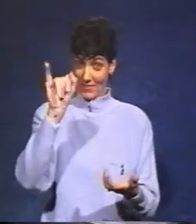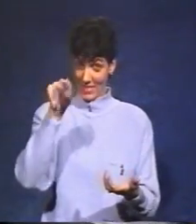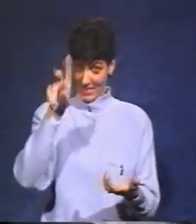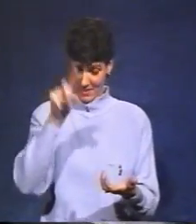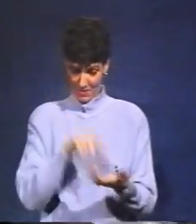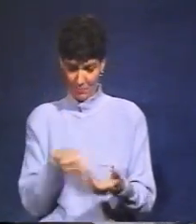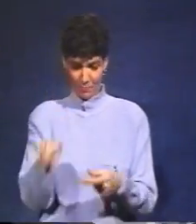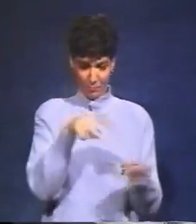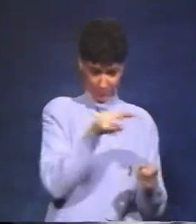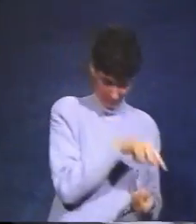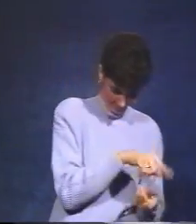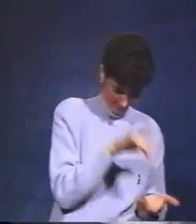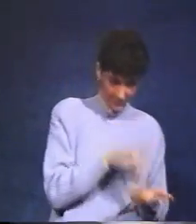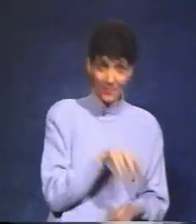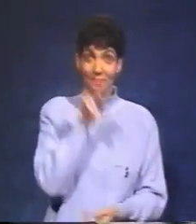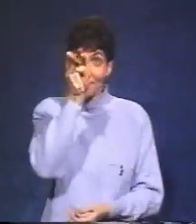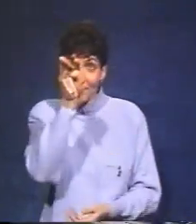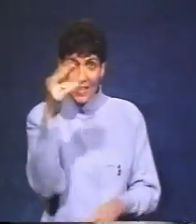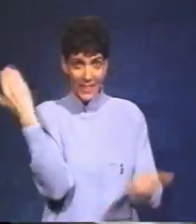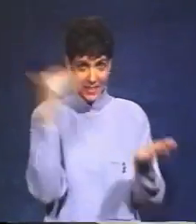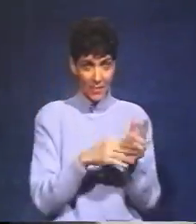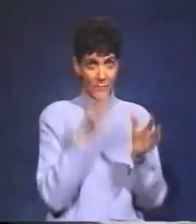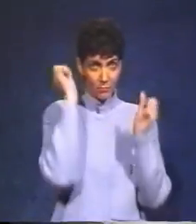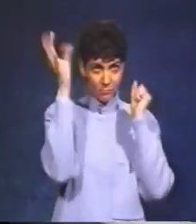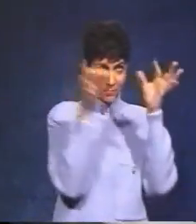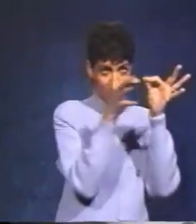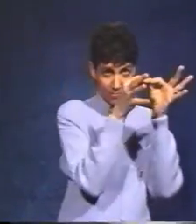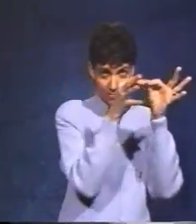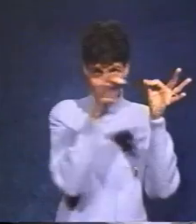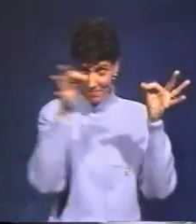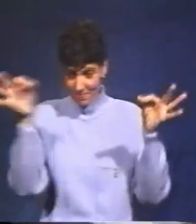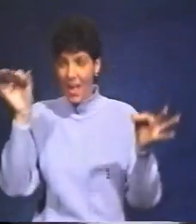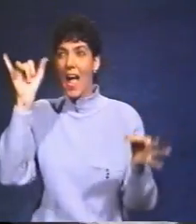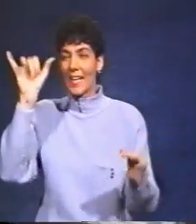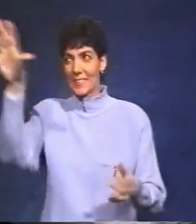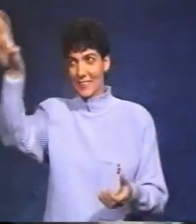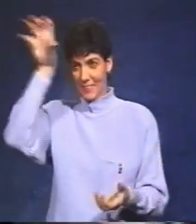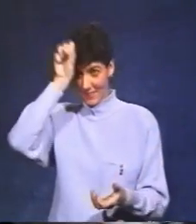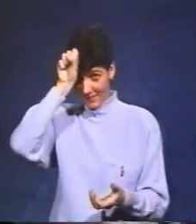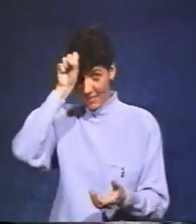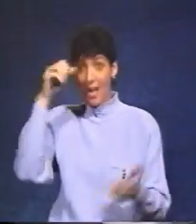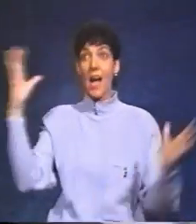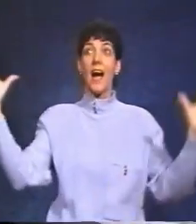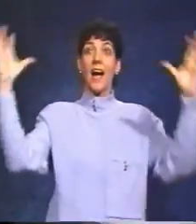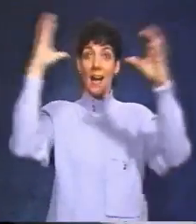If you need to review, just rewind the tape and watch the sentence again.